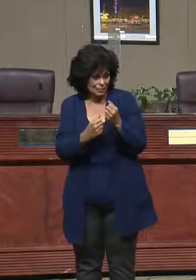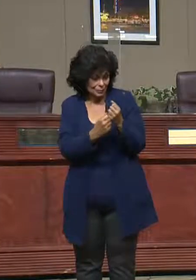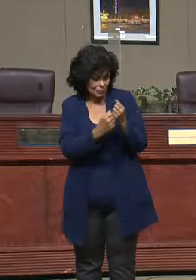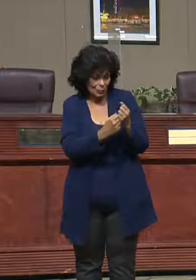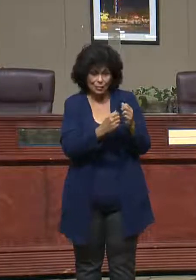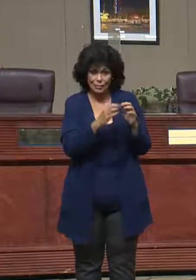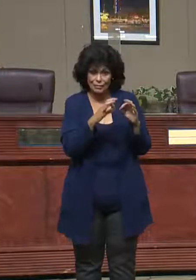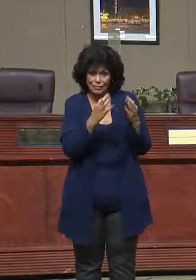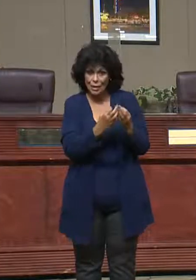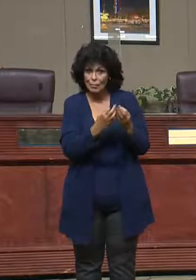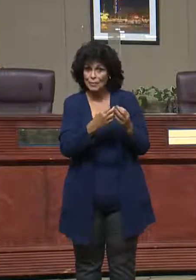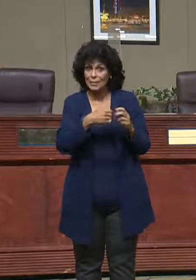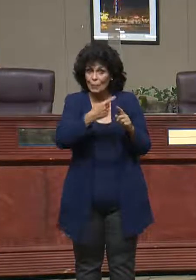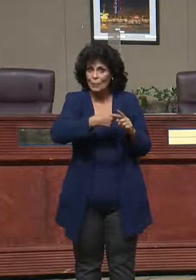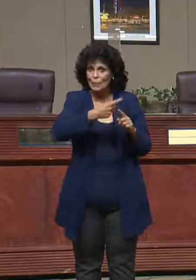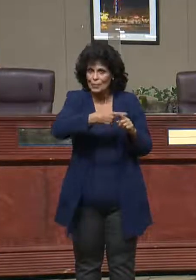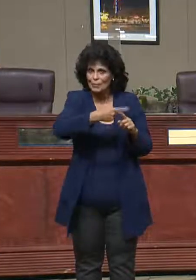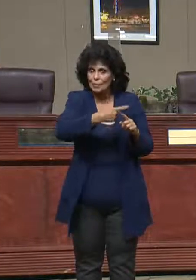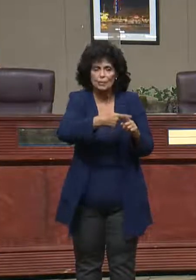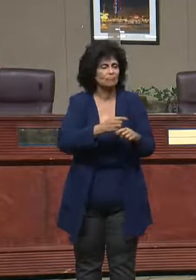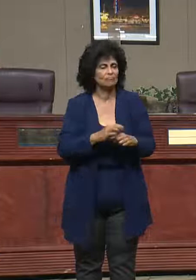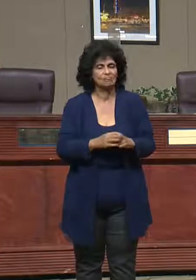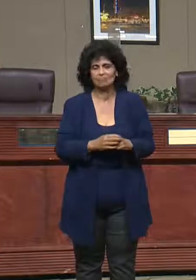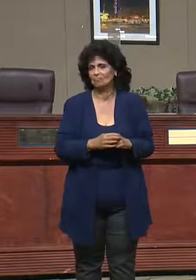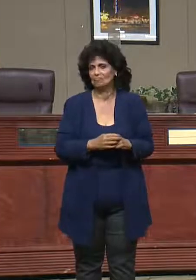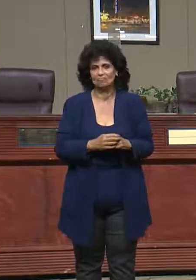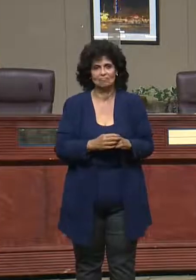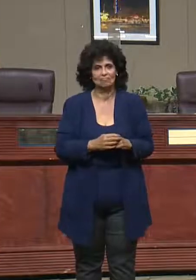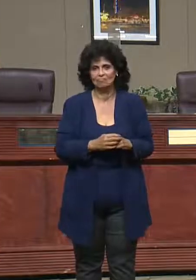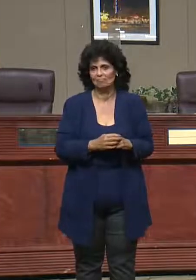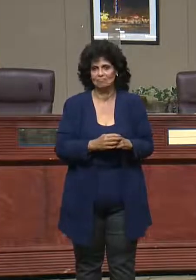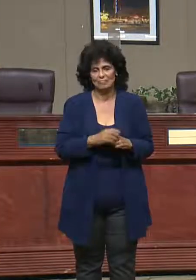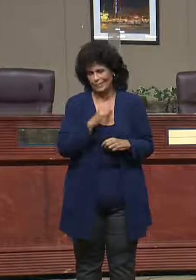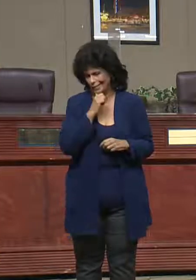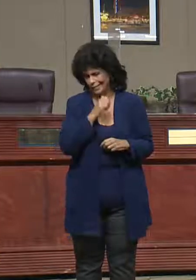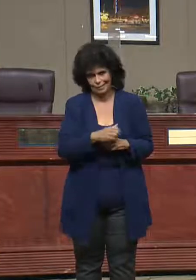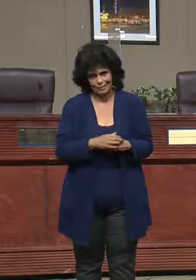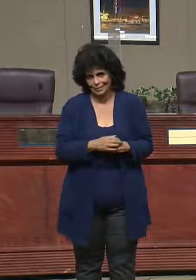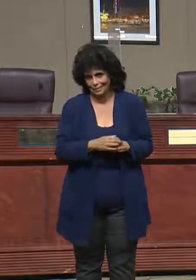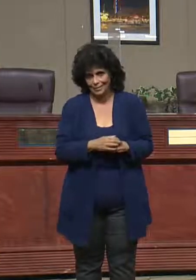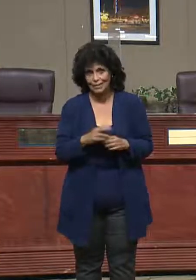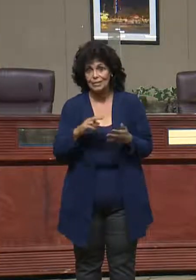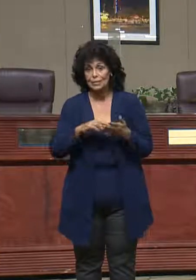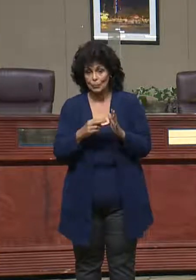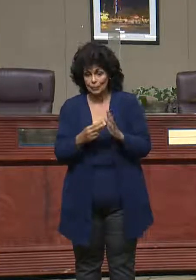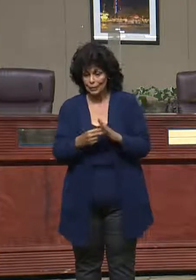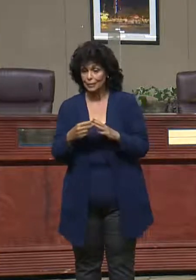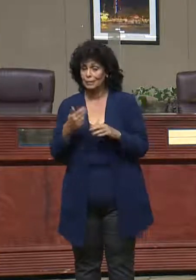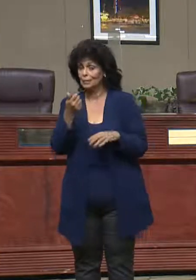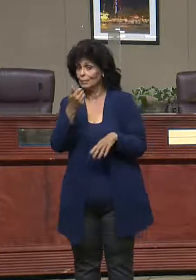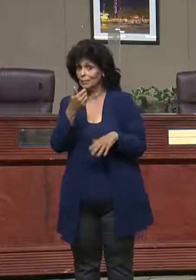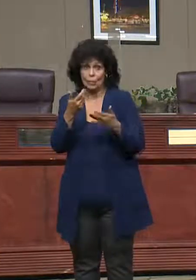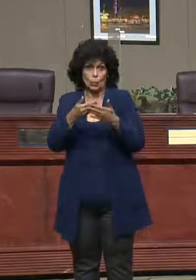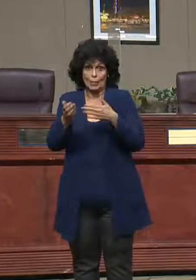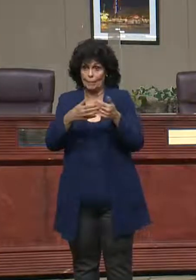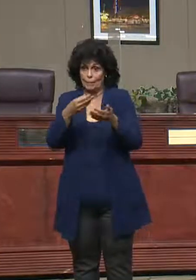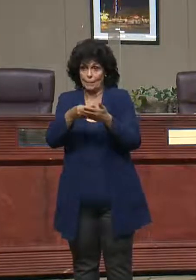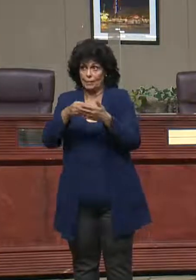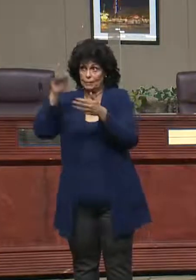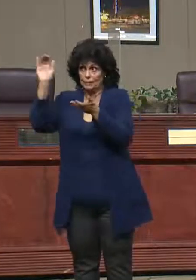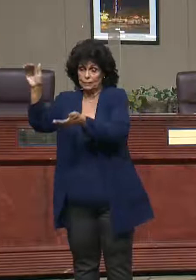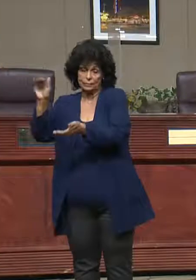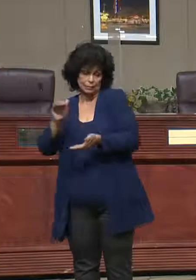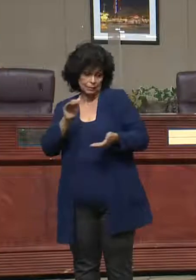months. So very quickly, we will need to ensure that where that gap